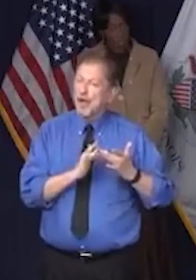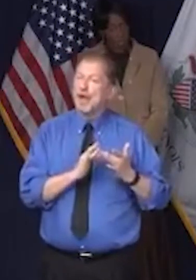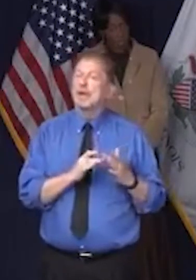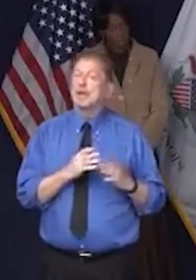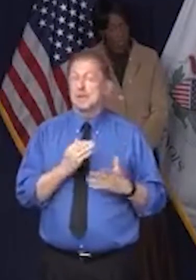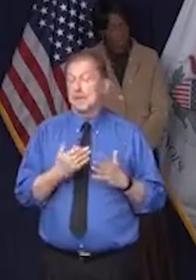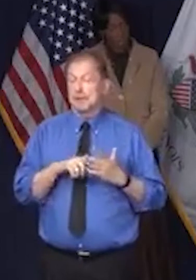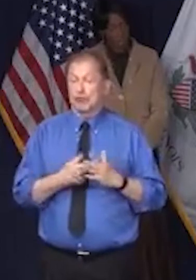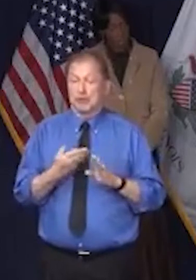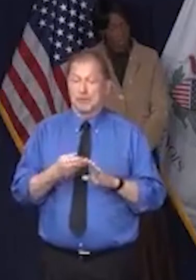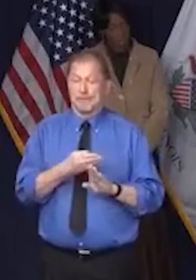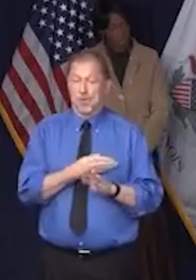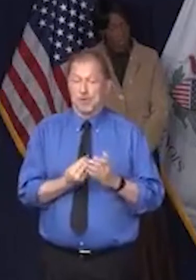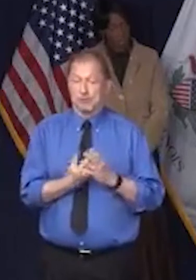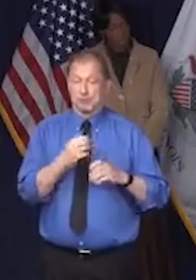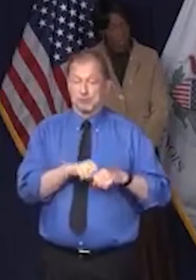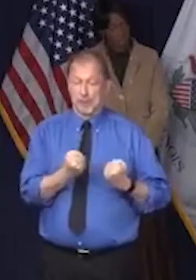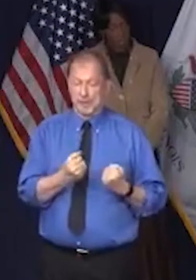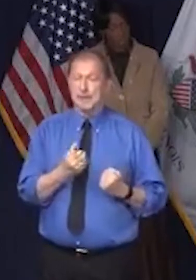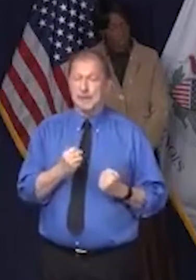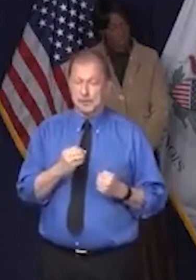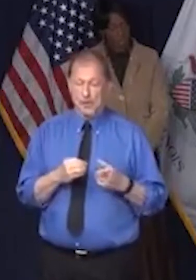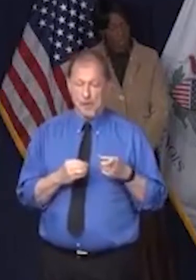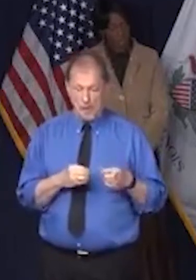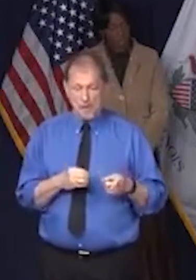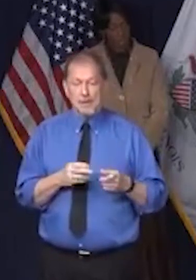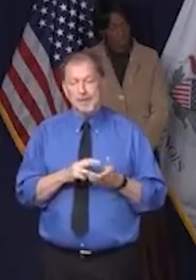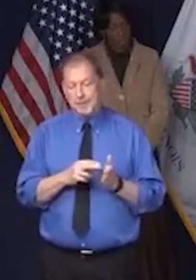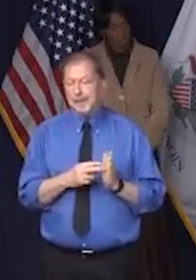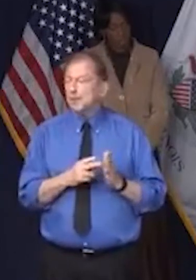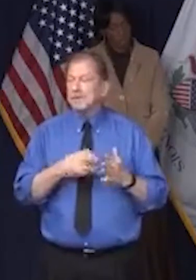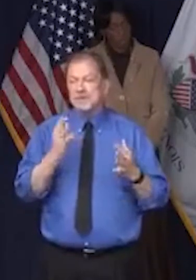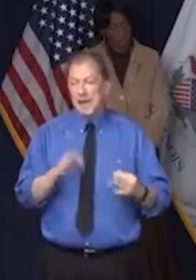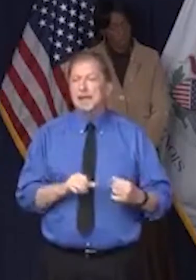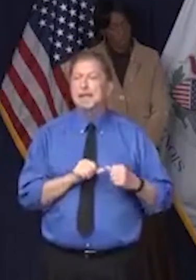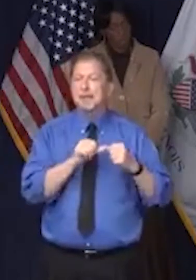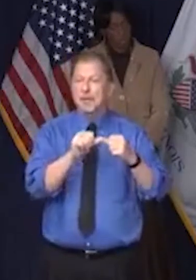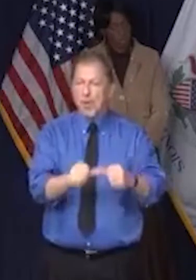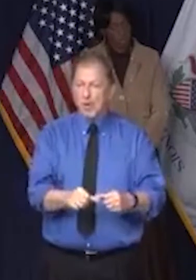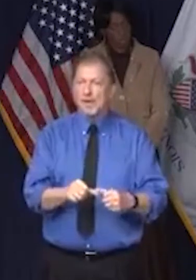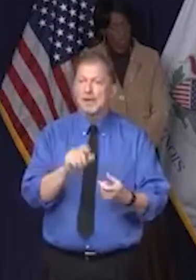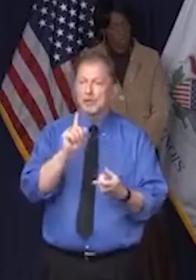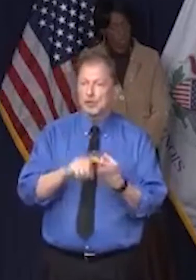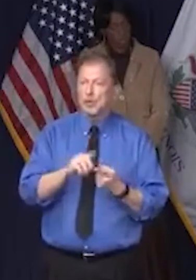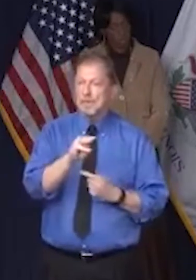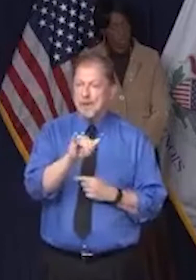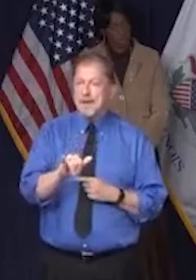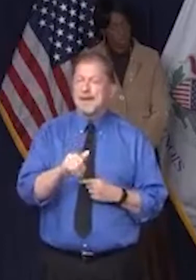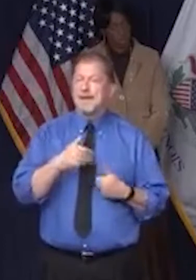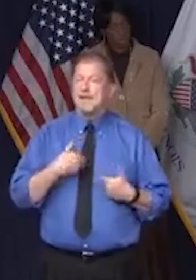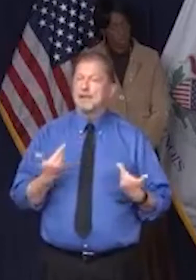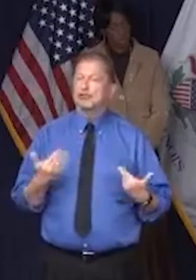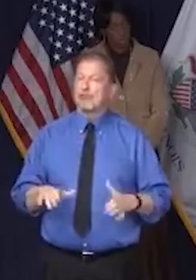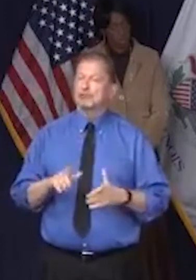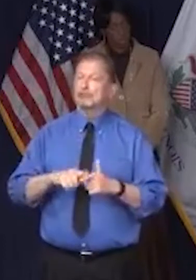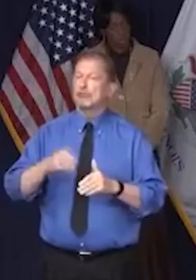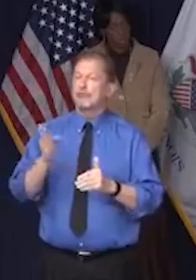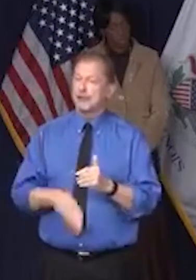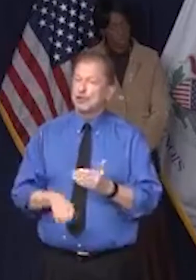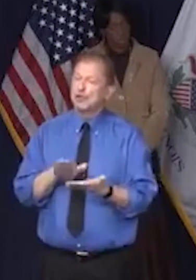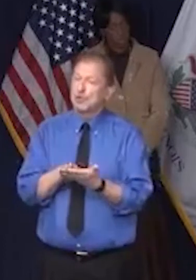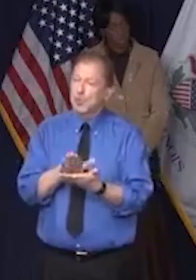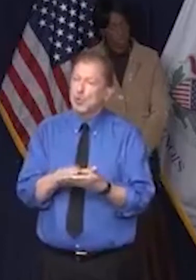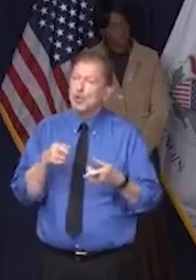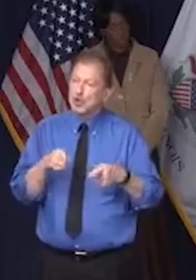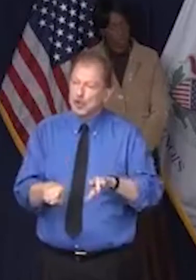And so that's all set up for people as they go into May. And, we think it gives people an opportunity to finish out the school year in an as appropriate